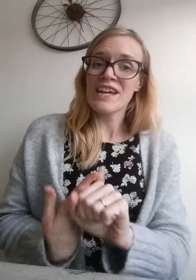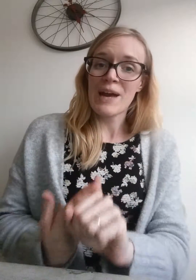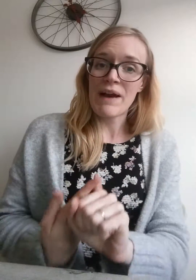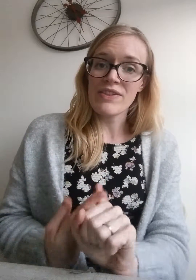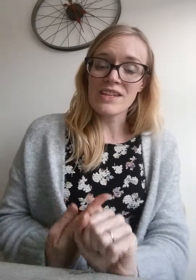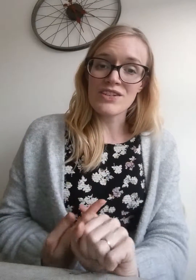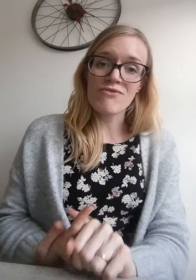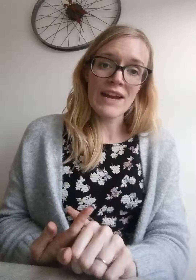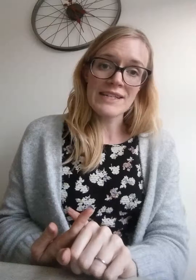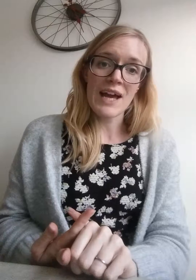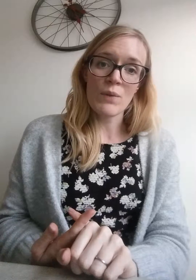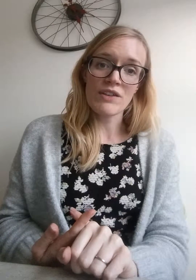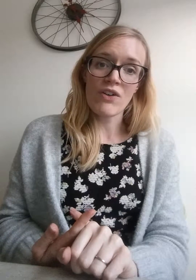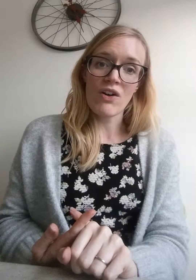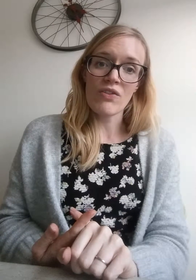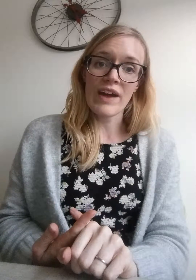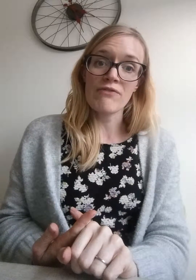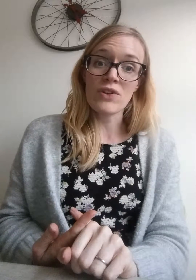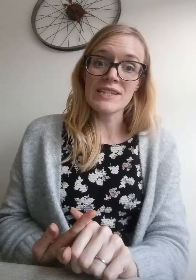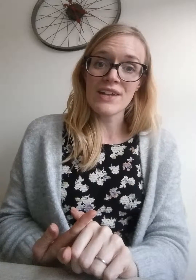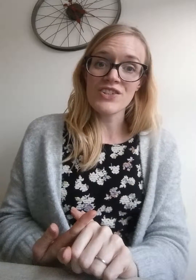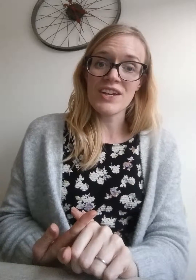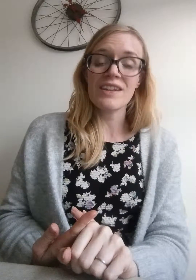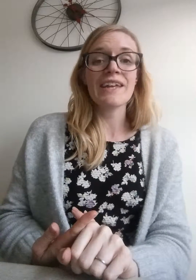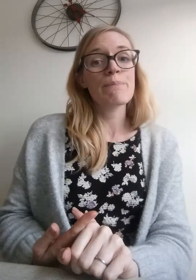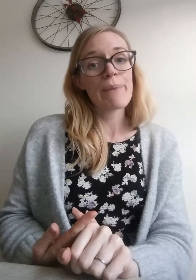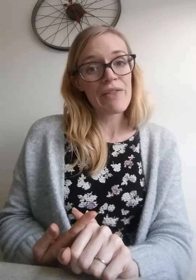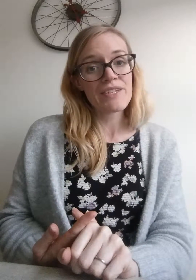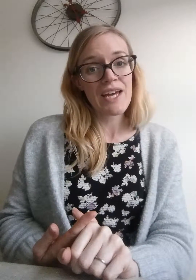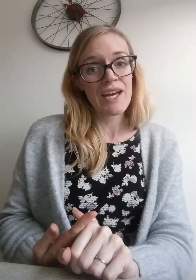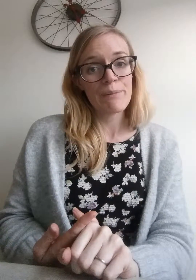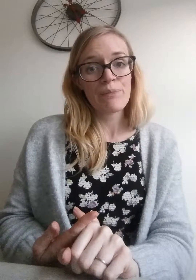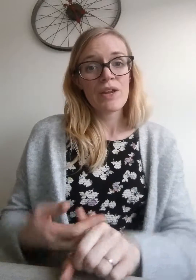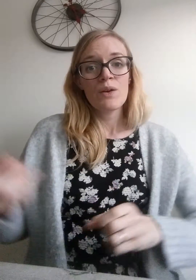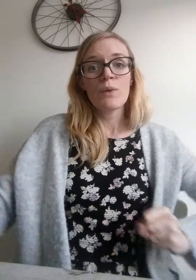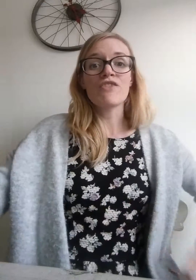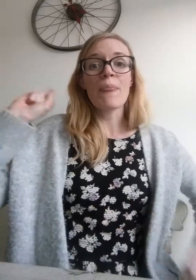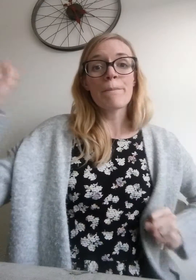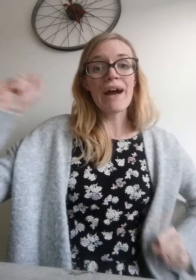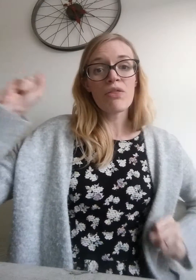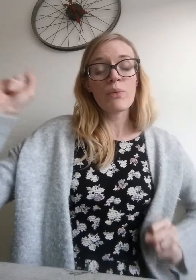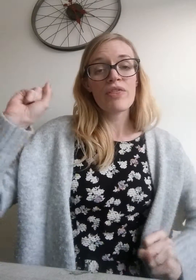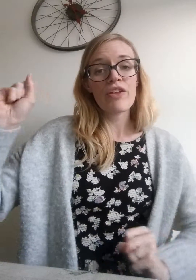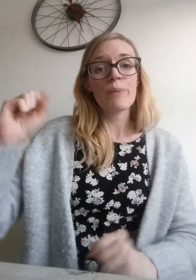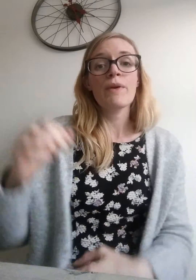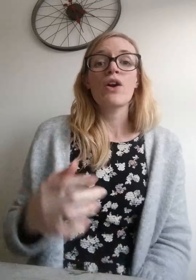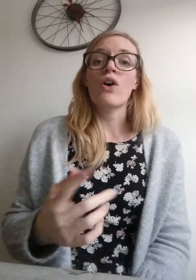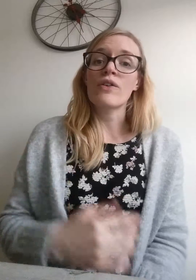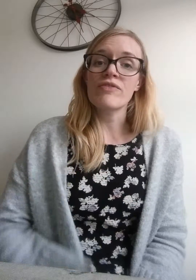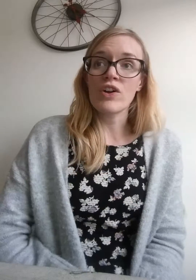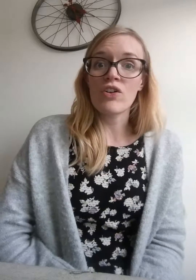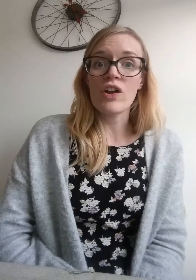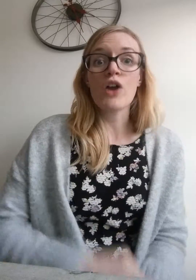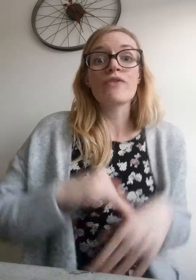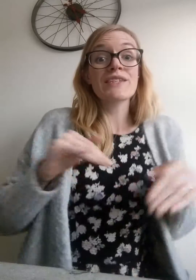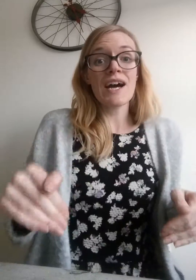time I think is a great time when you've got their full attention is bath time. When you're in the bath with them, or if you're over the side